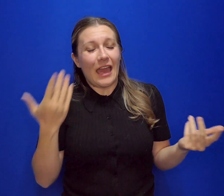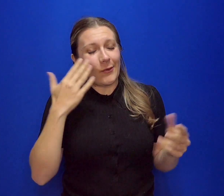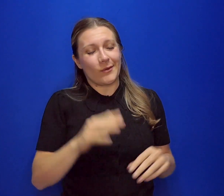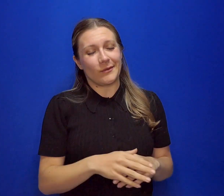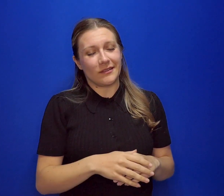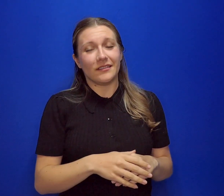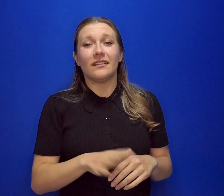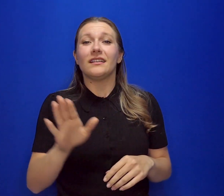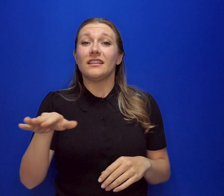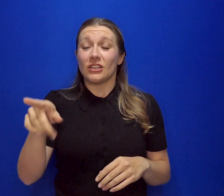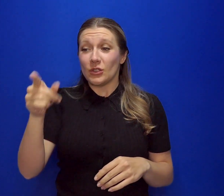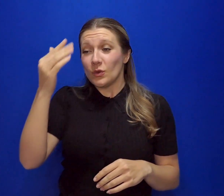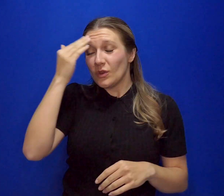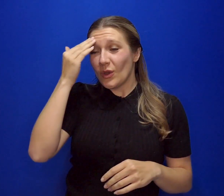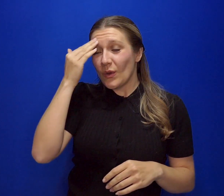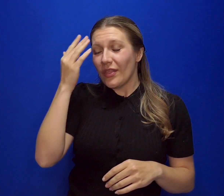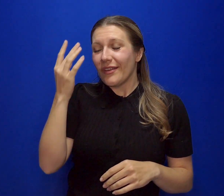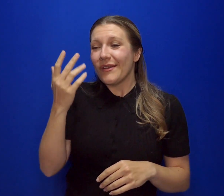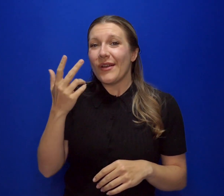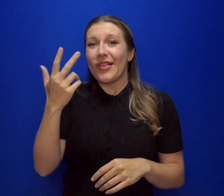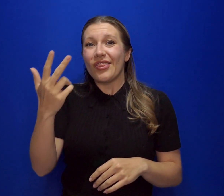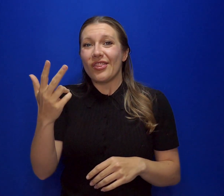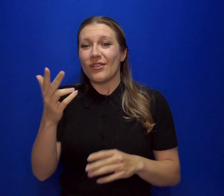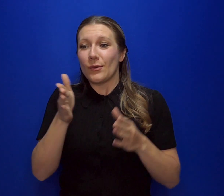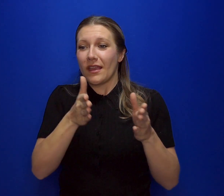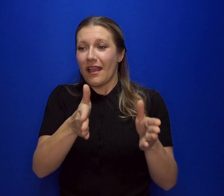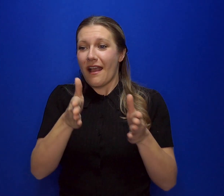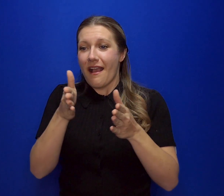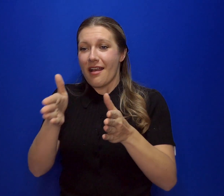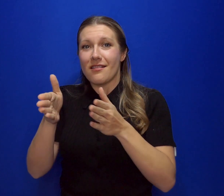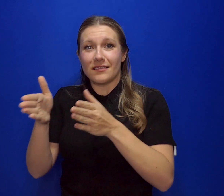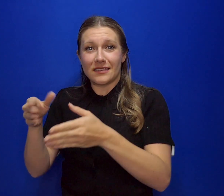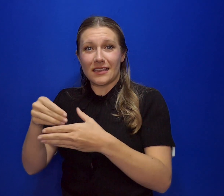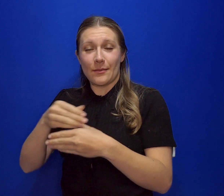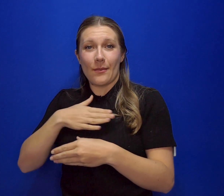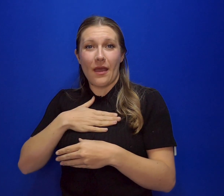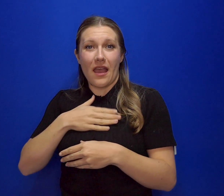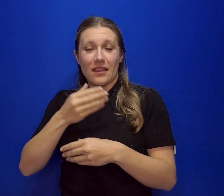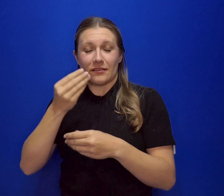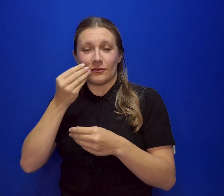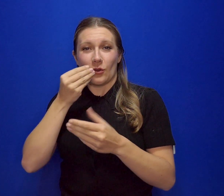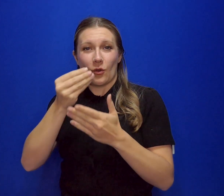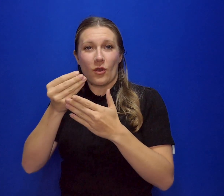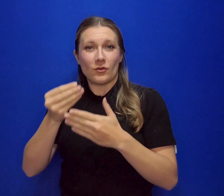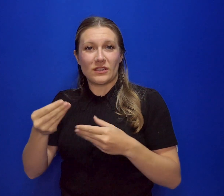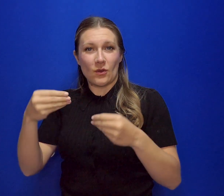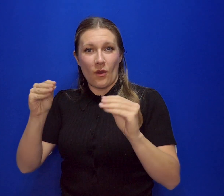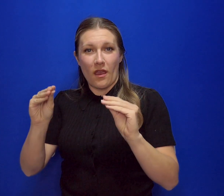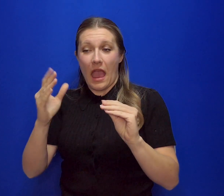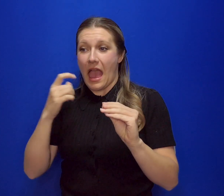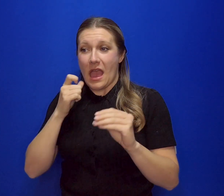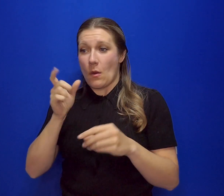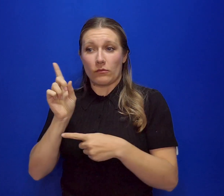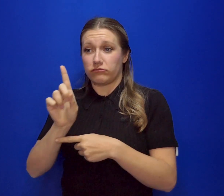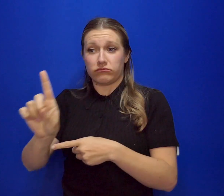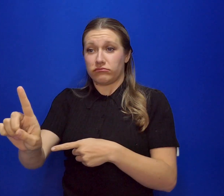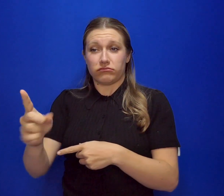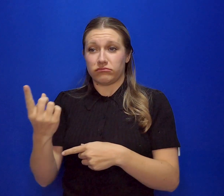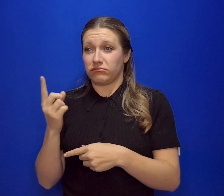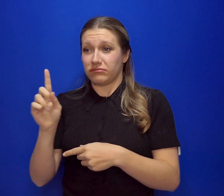I don't know. Do you know that there are 3 aisles in my grocery store that I don't go down just based on the physical appearance